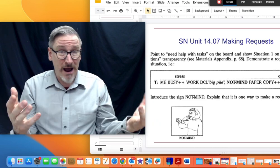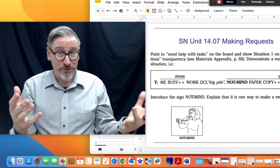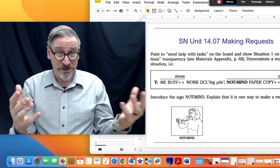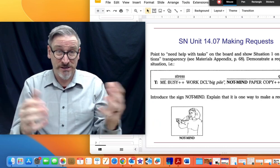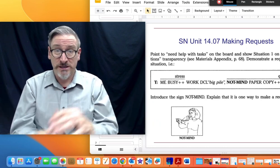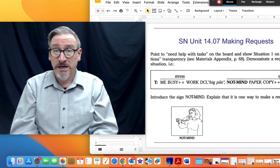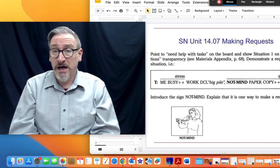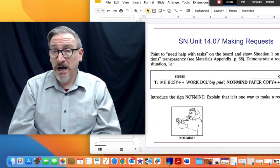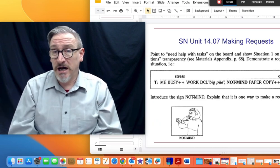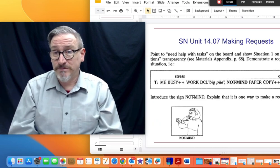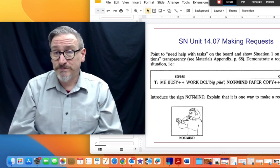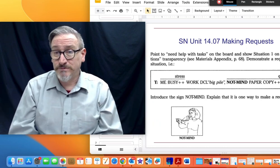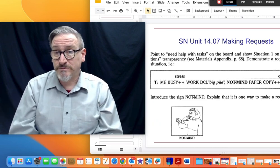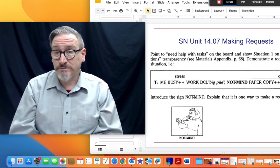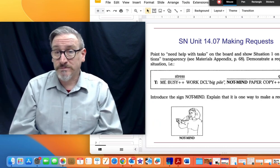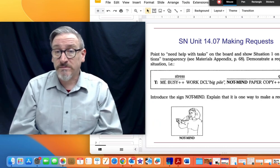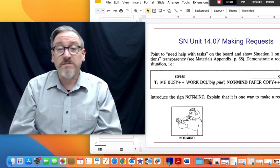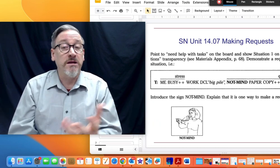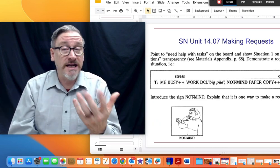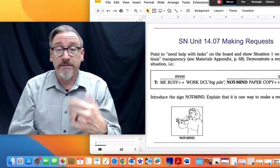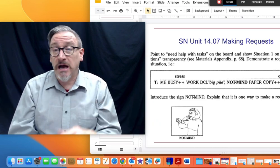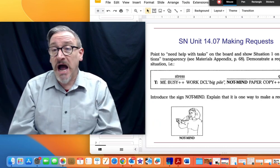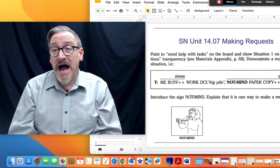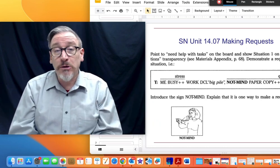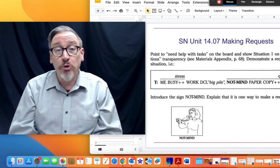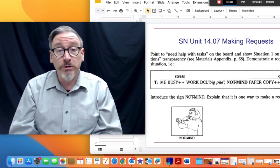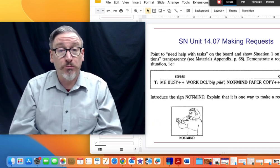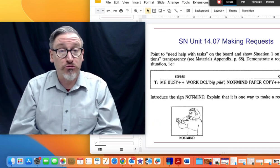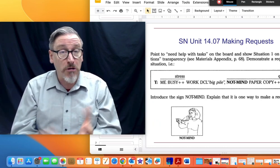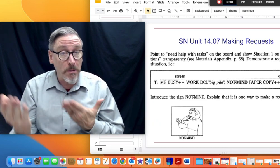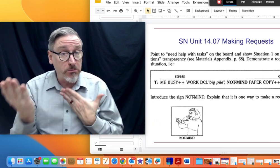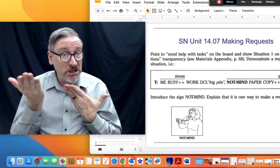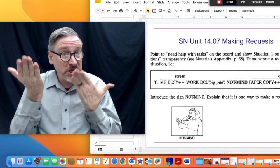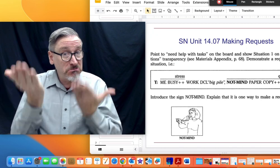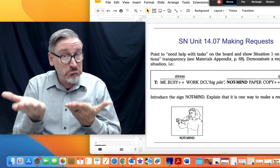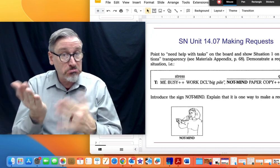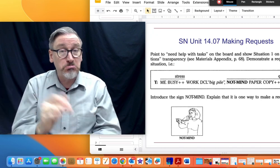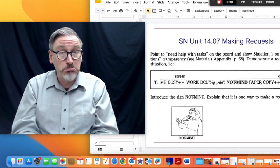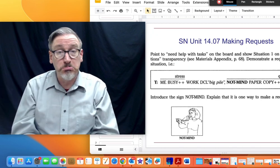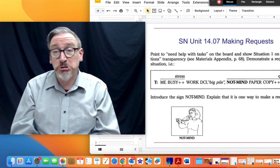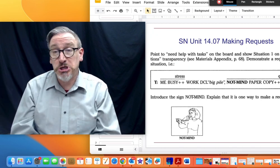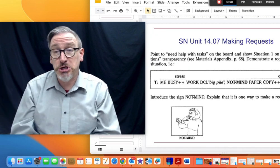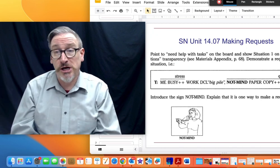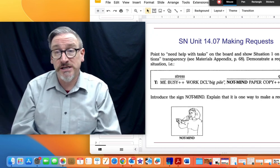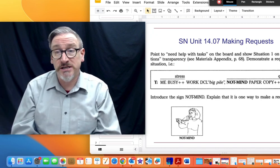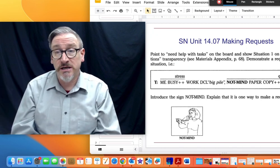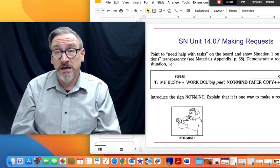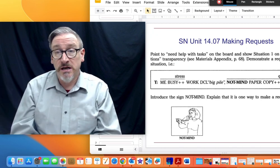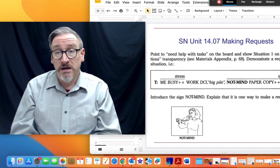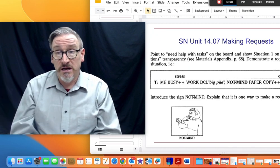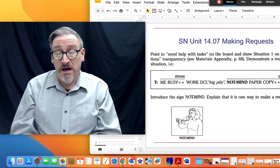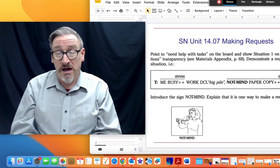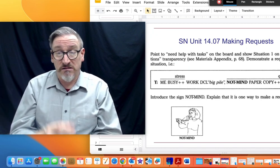many options. Um, like I would probably